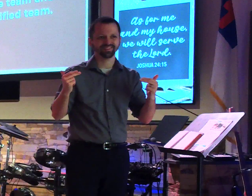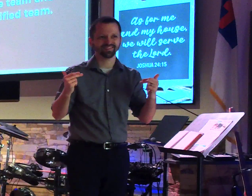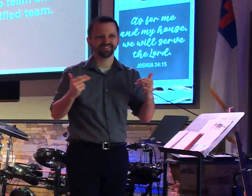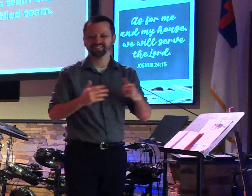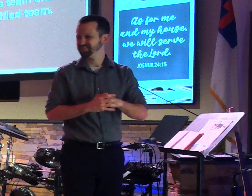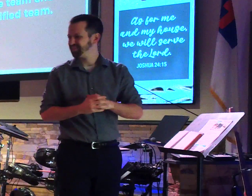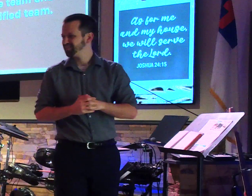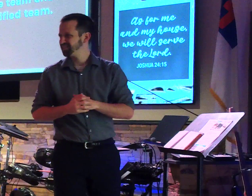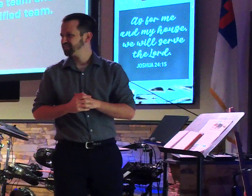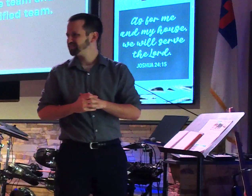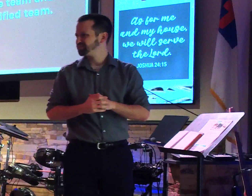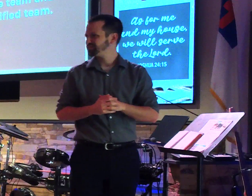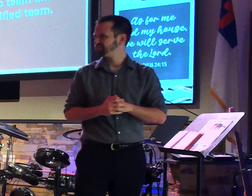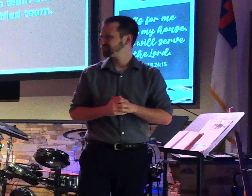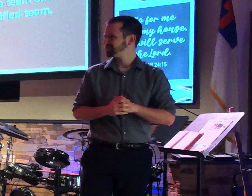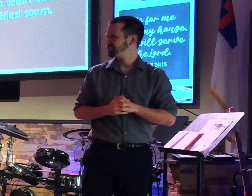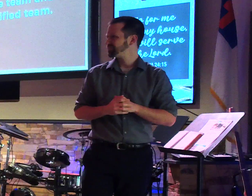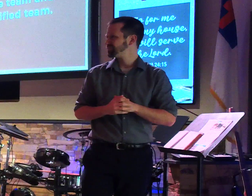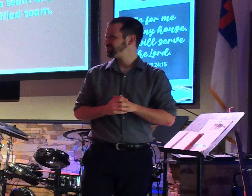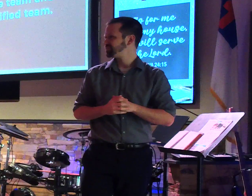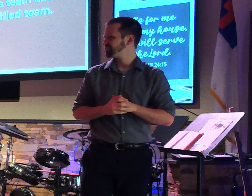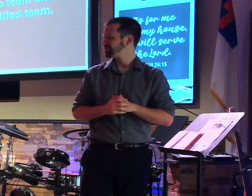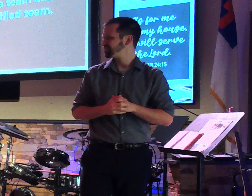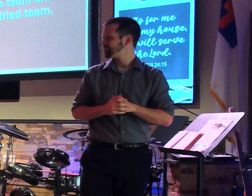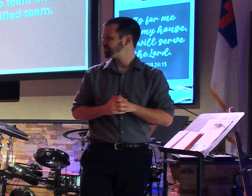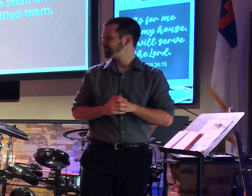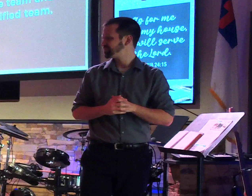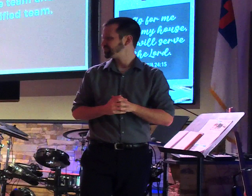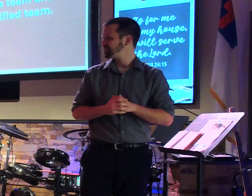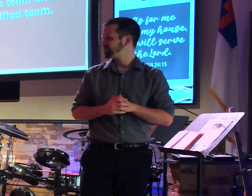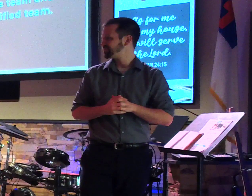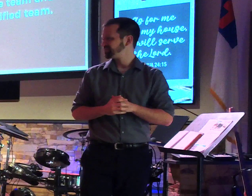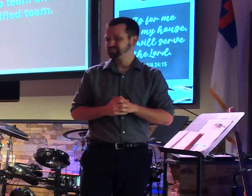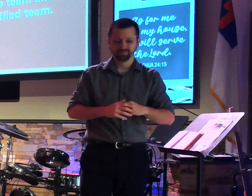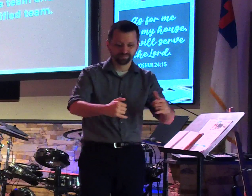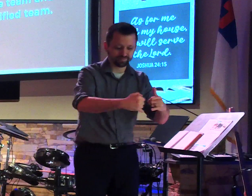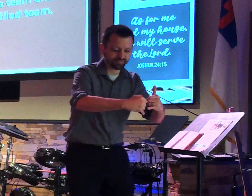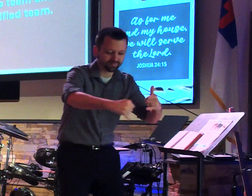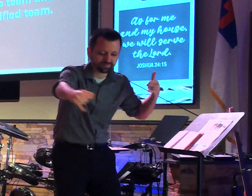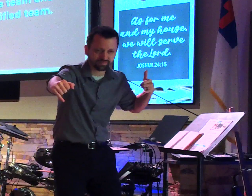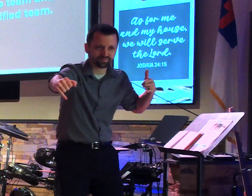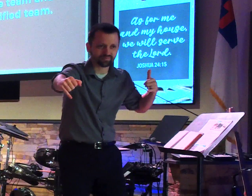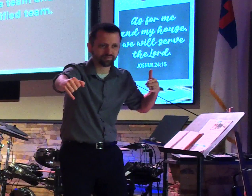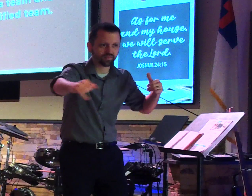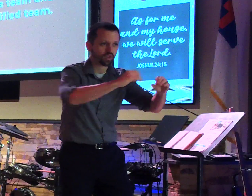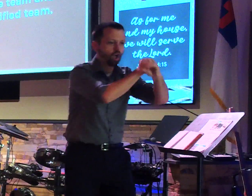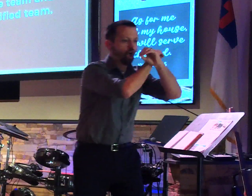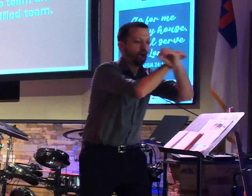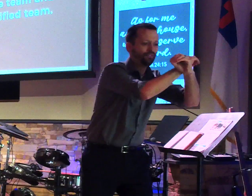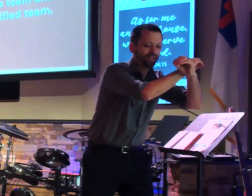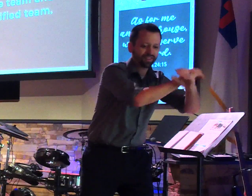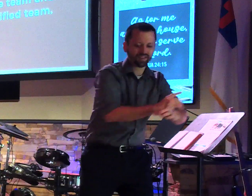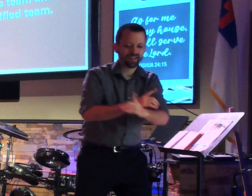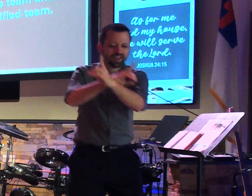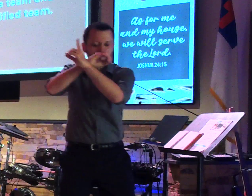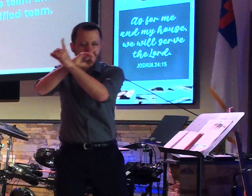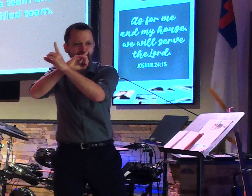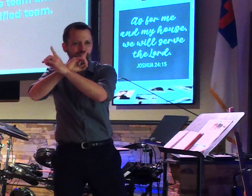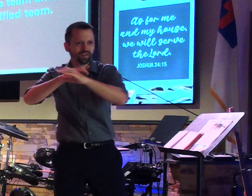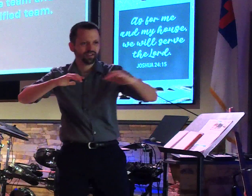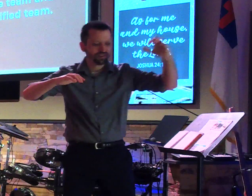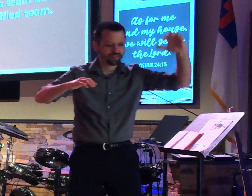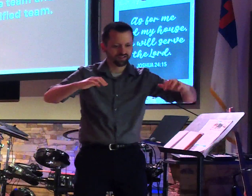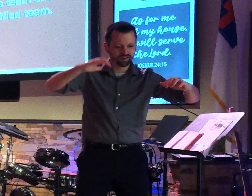So, you got the line of scrimmage, and then you got the offense over here, and the defense